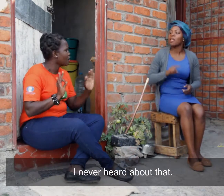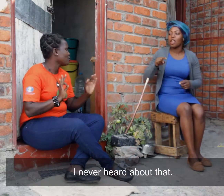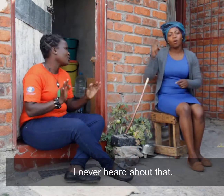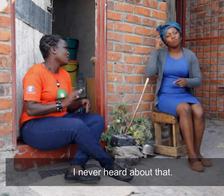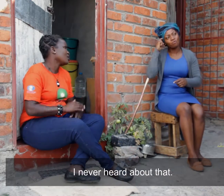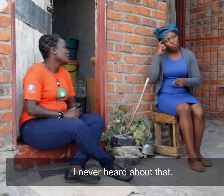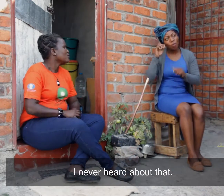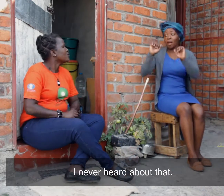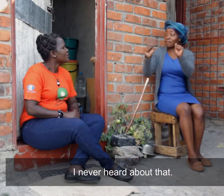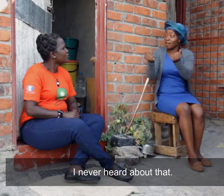to visit that person.